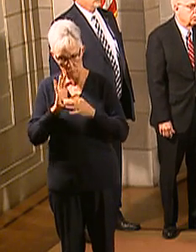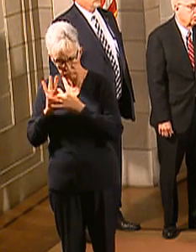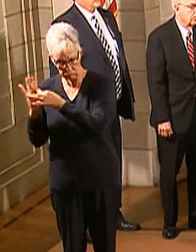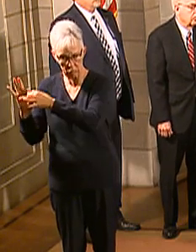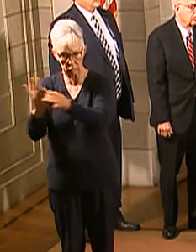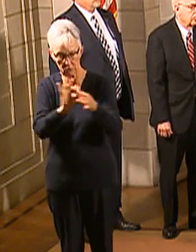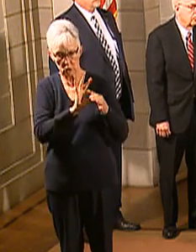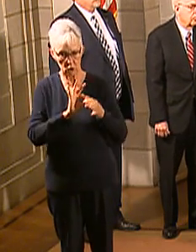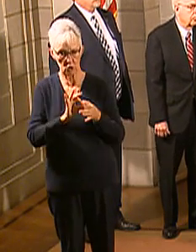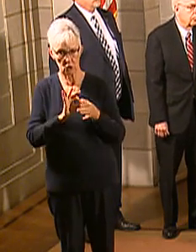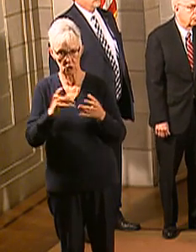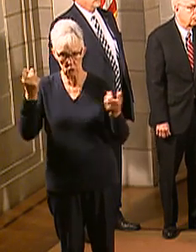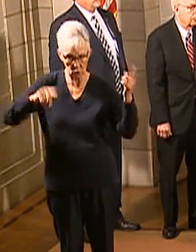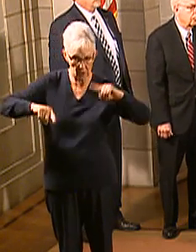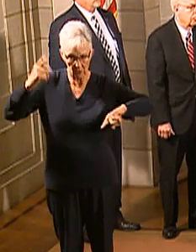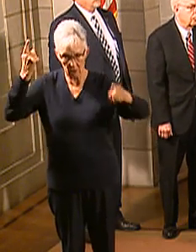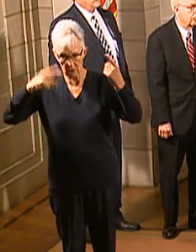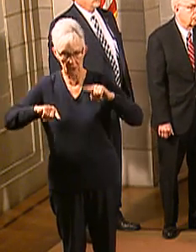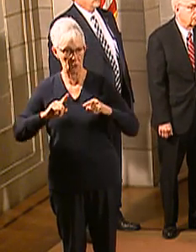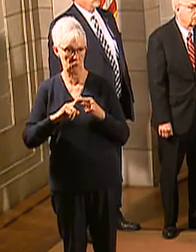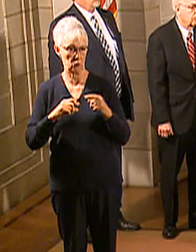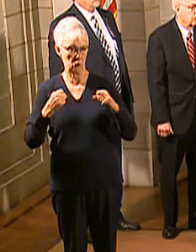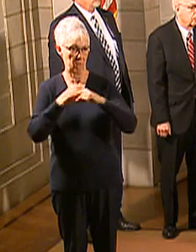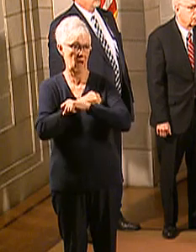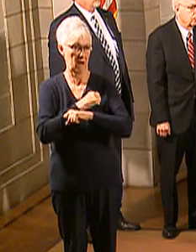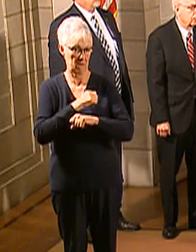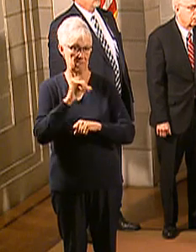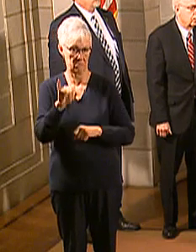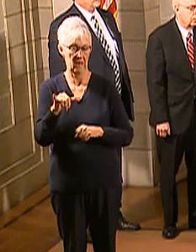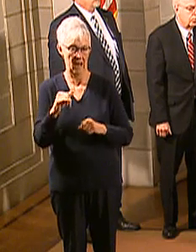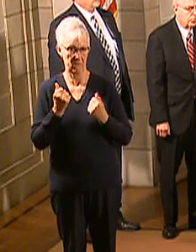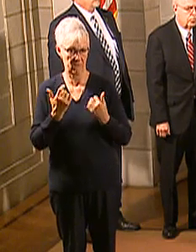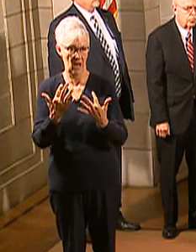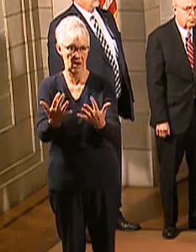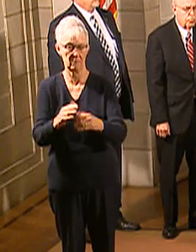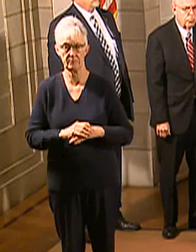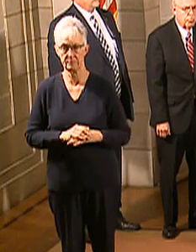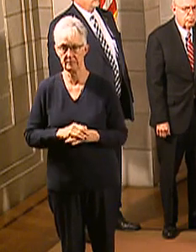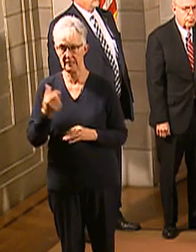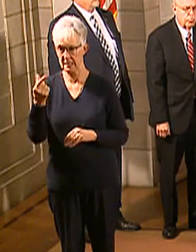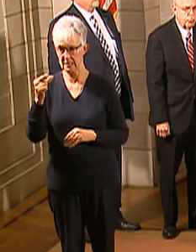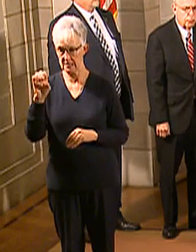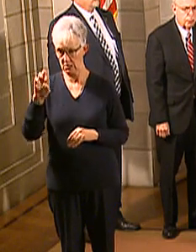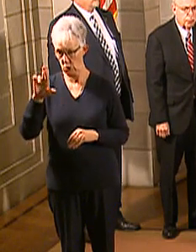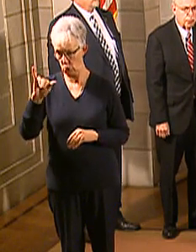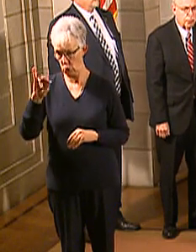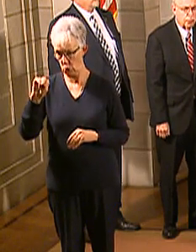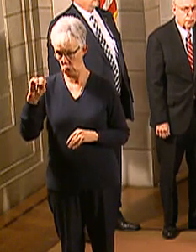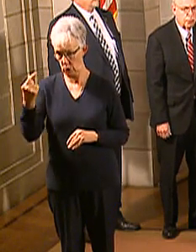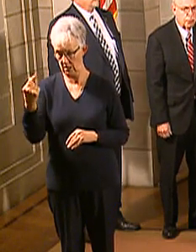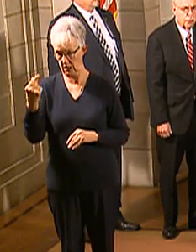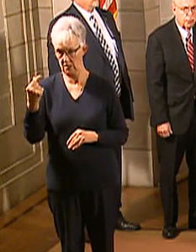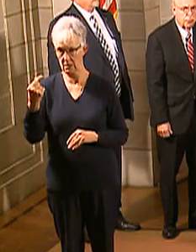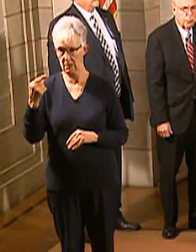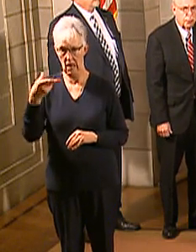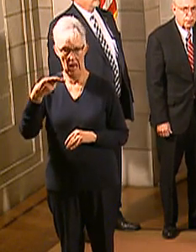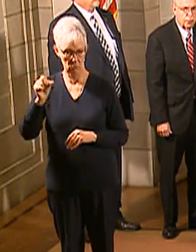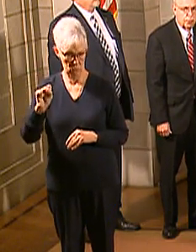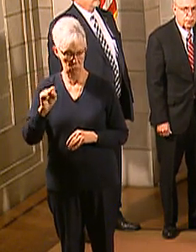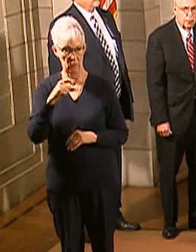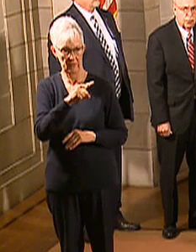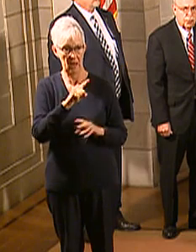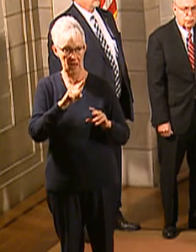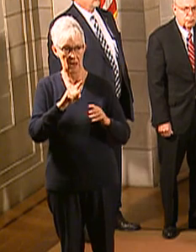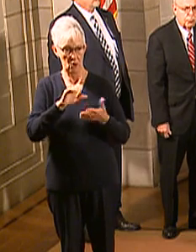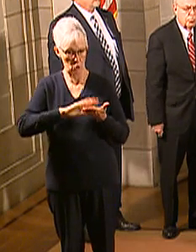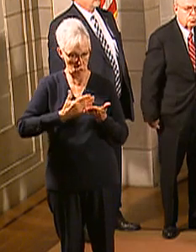participated. We had the firefighter ministries in Gering provide meals, as well as Gering high school students providing meals. And